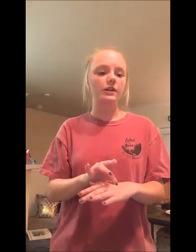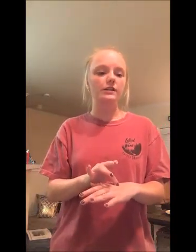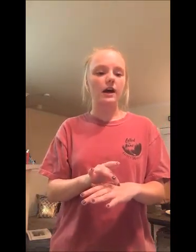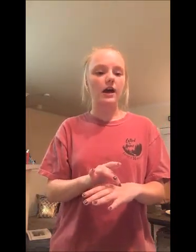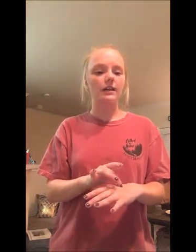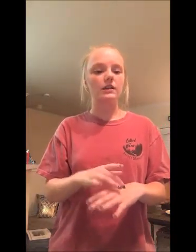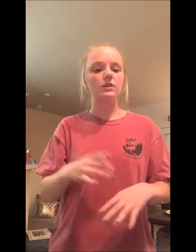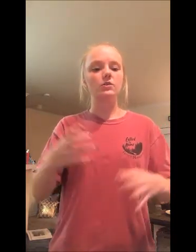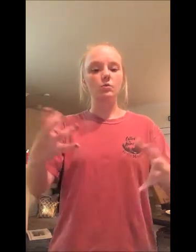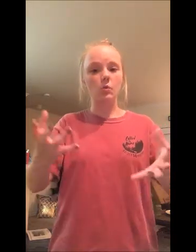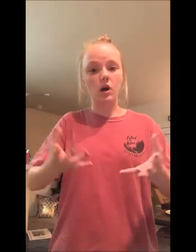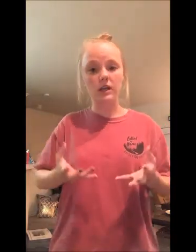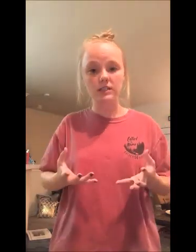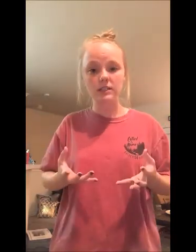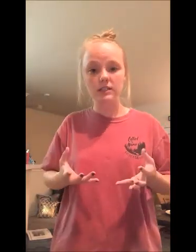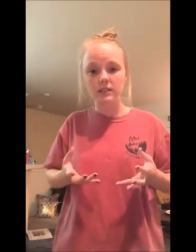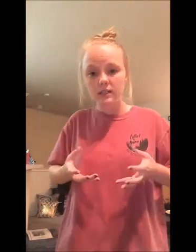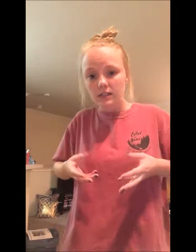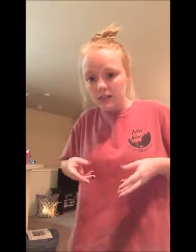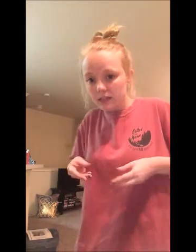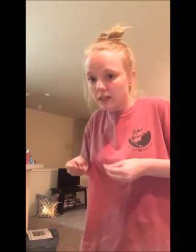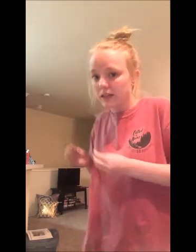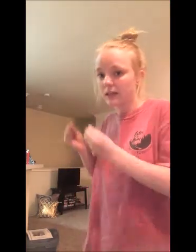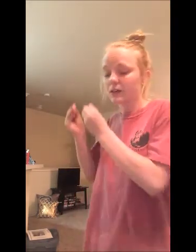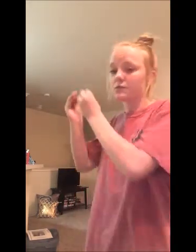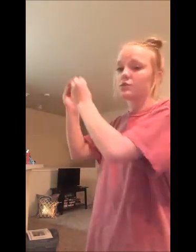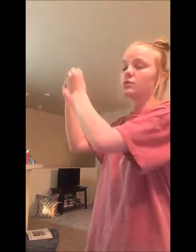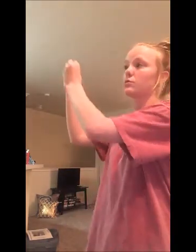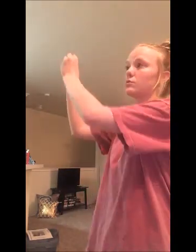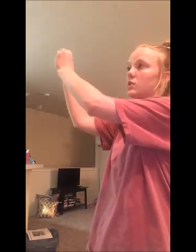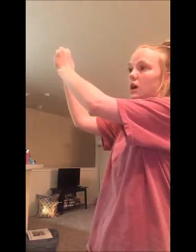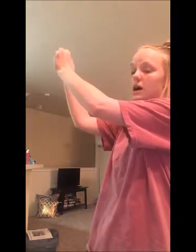going to sign want, give to God.